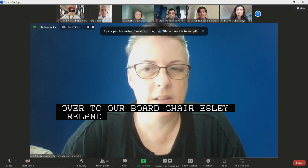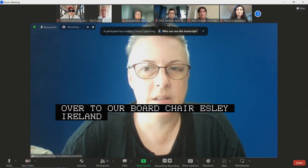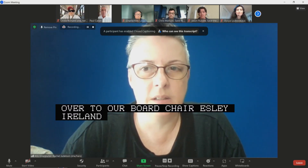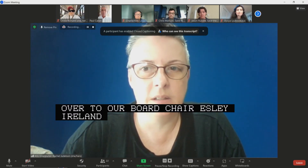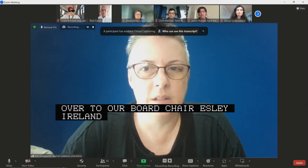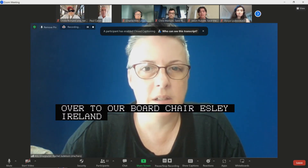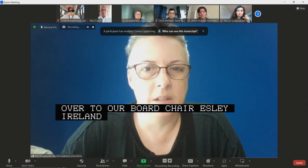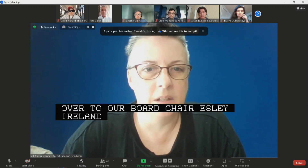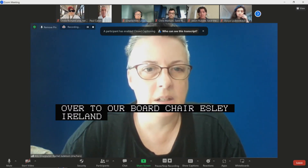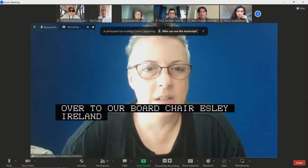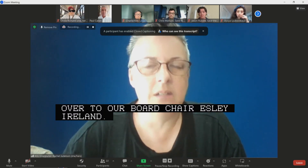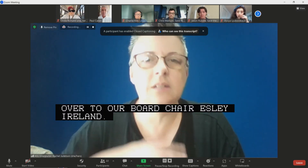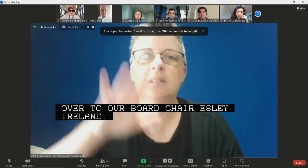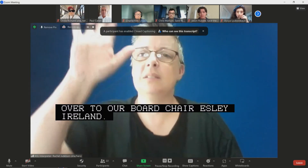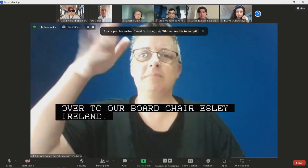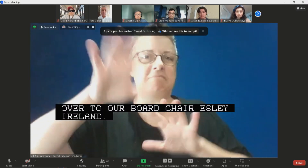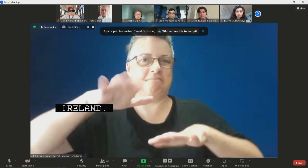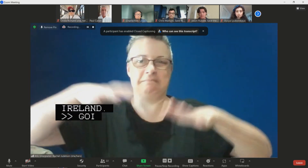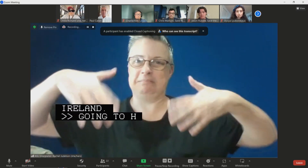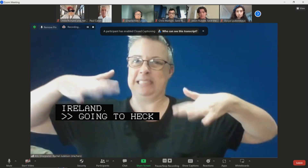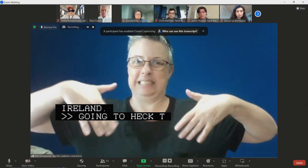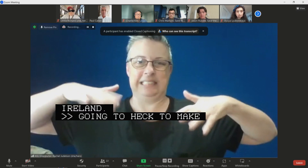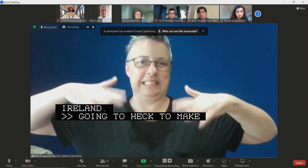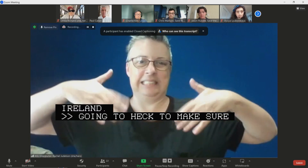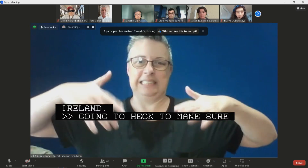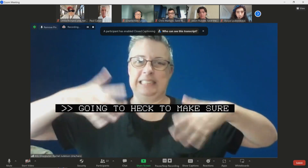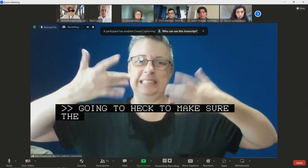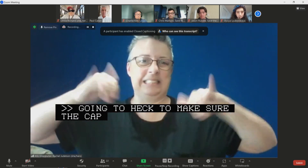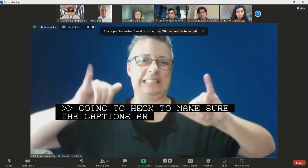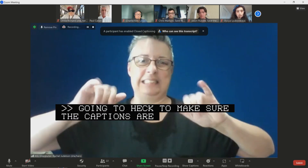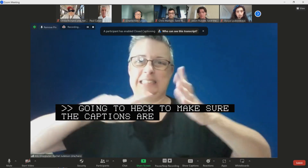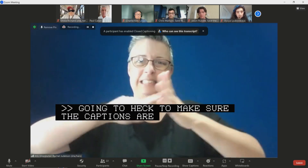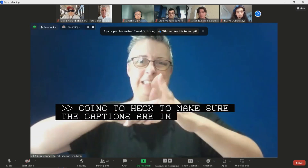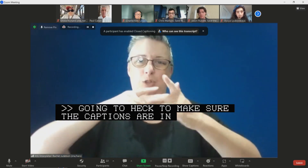going. I'm not up. I'm still trying to work on it.